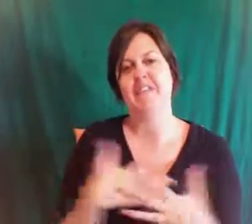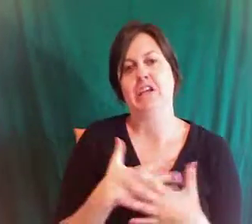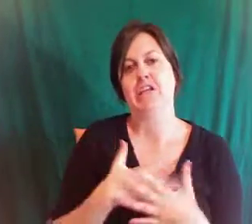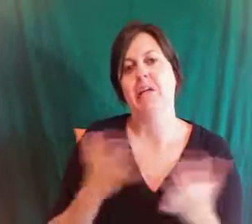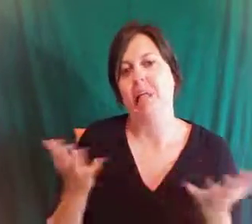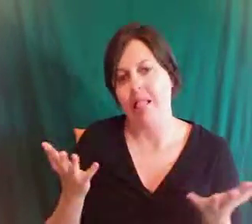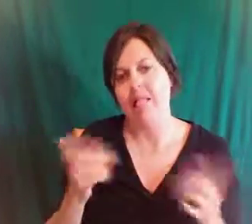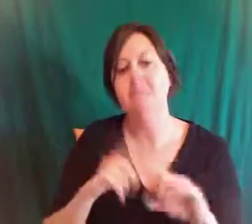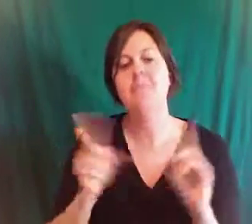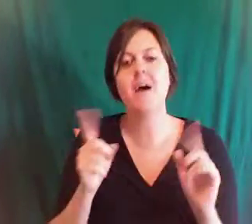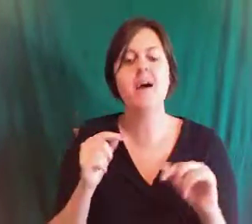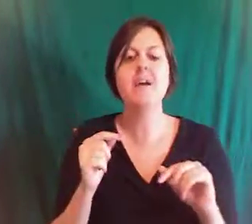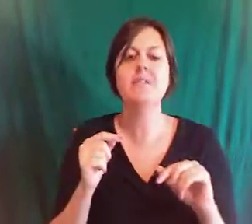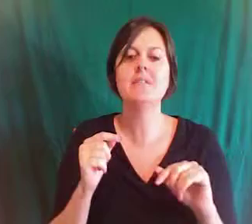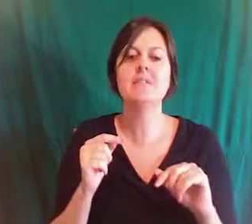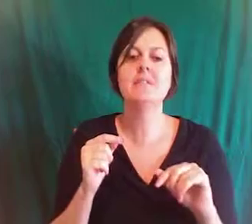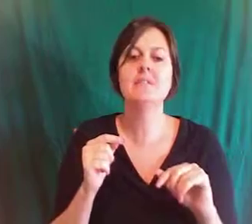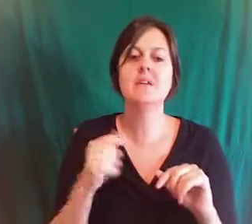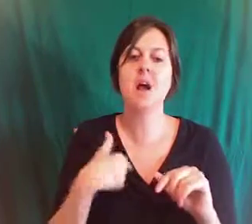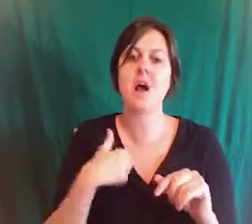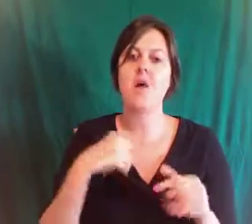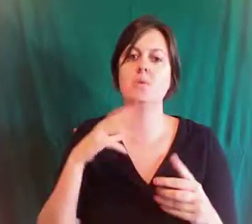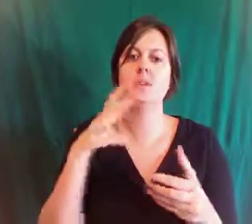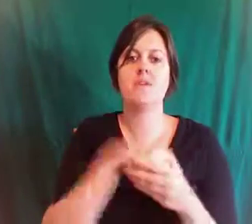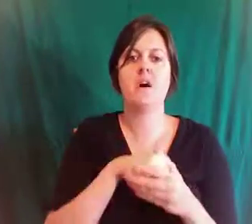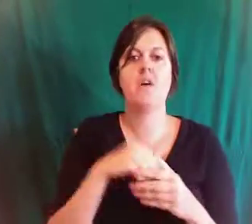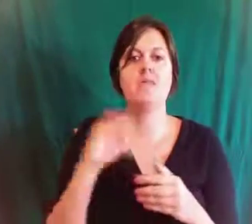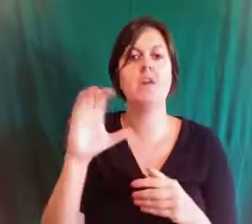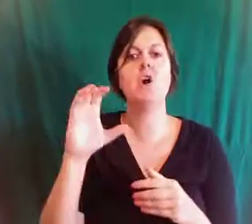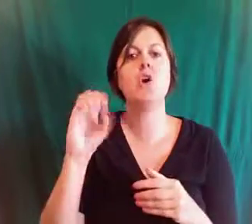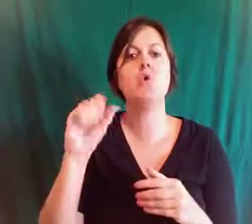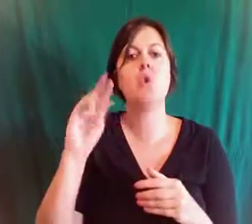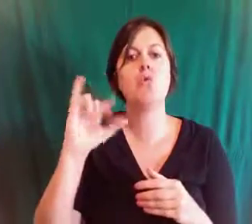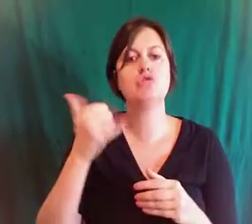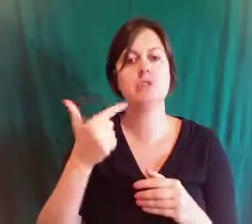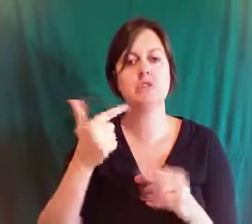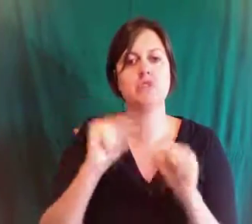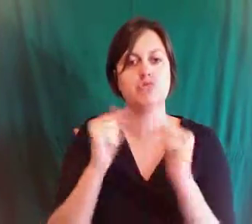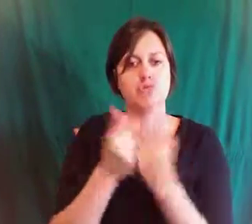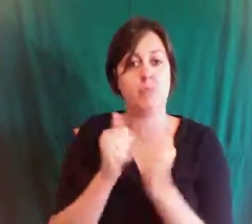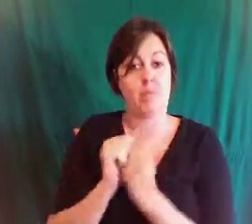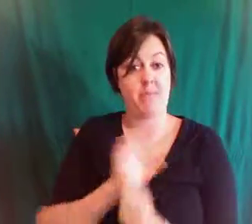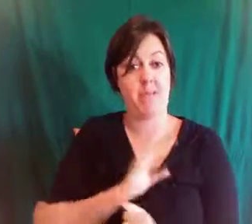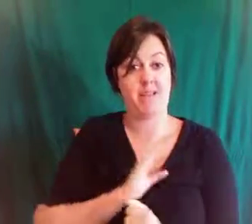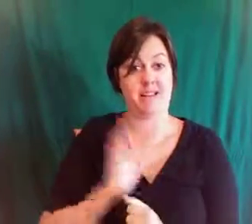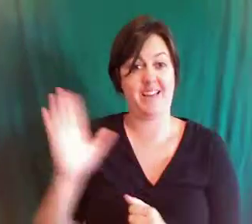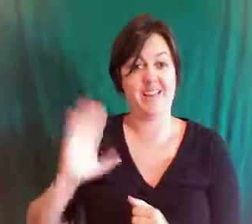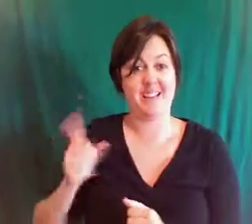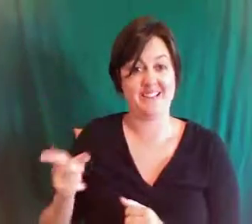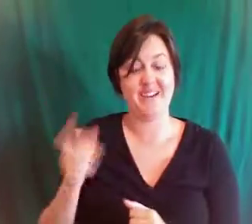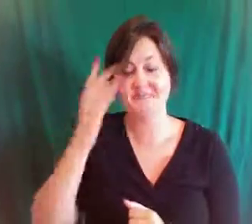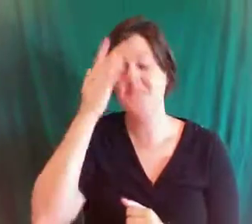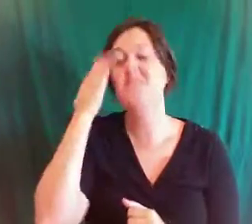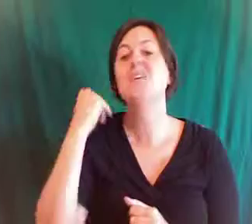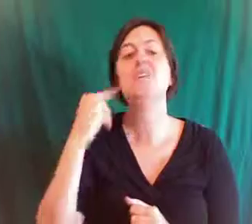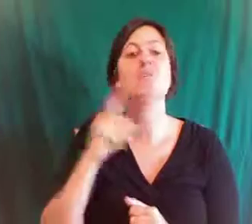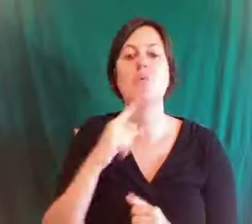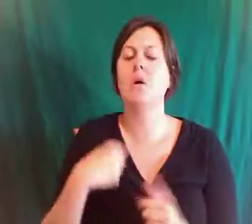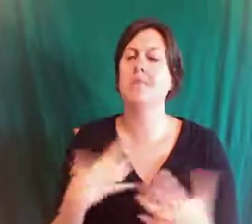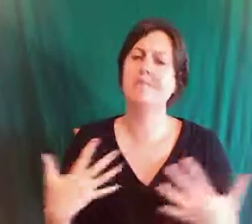knows. I was involved in a coaching group with Bellany at the time, and I had a ton of fears around leaving the corporate world, some